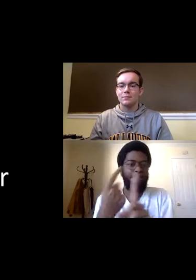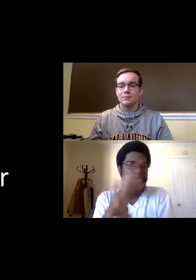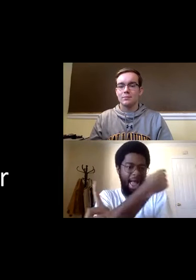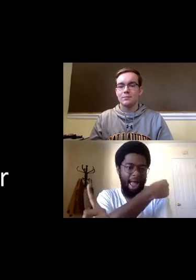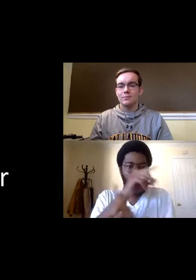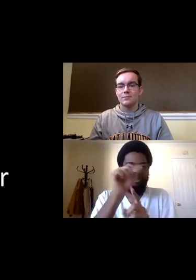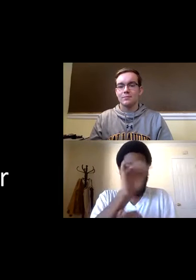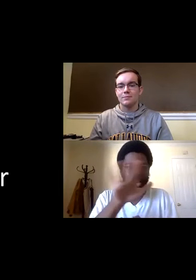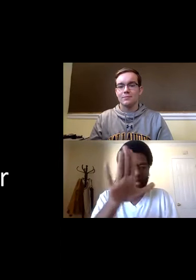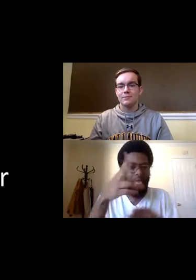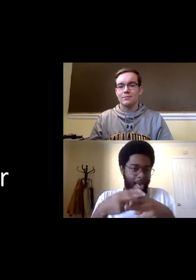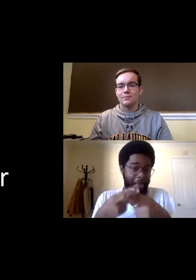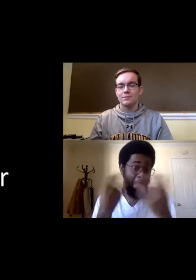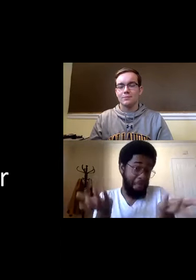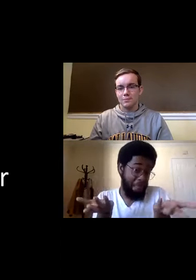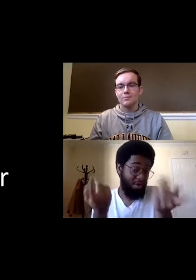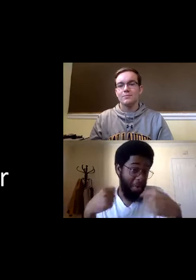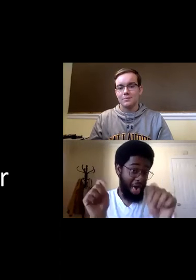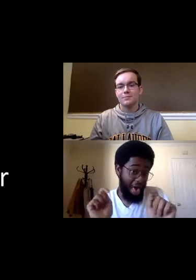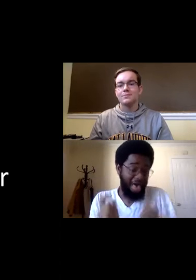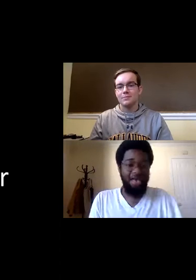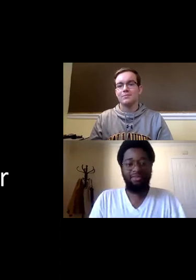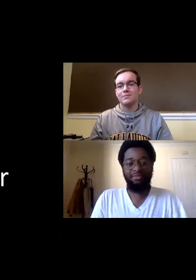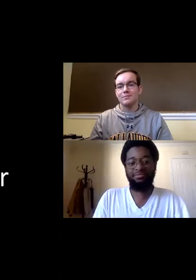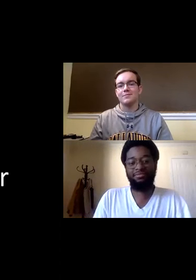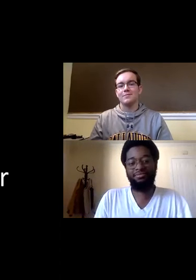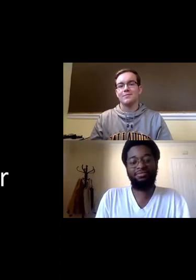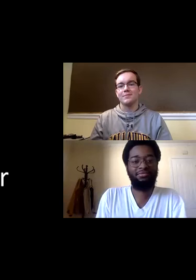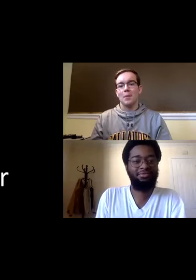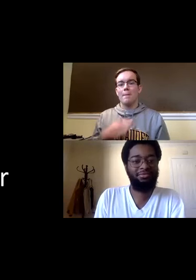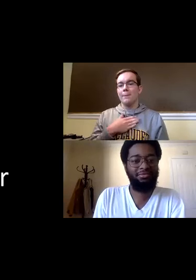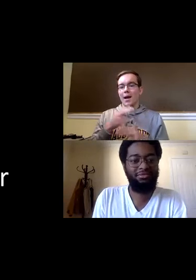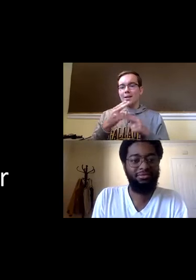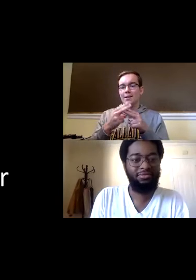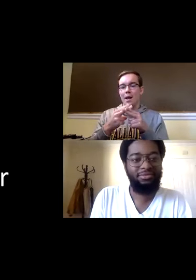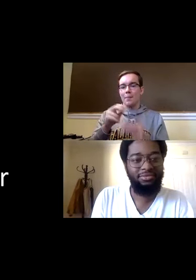okay. You can go back and look at the YouTube and try it.